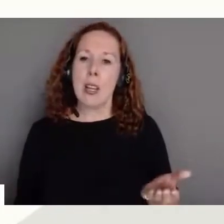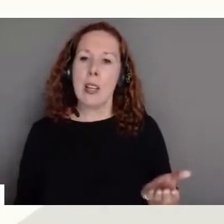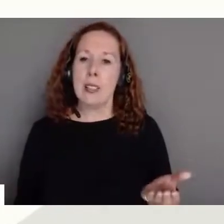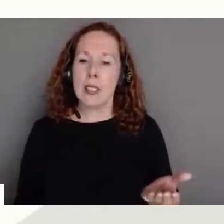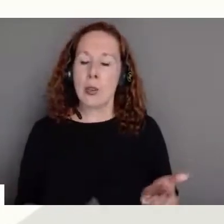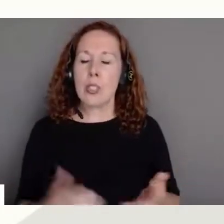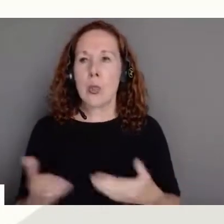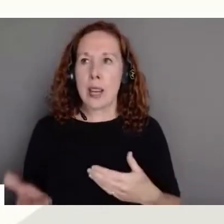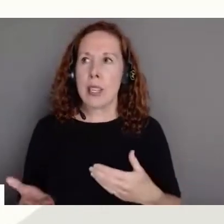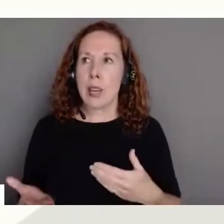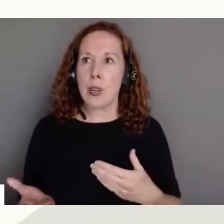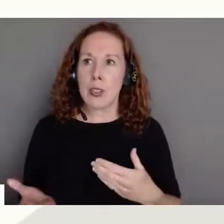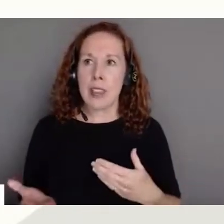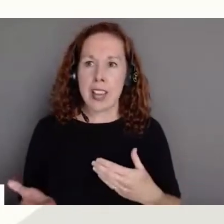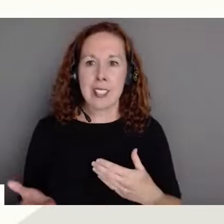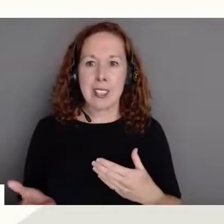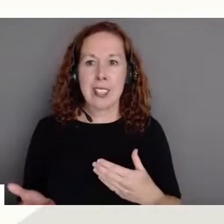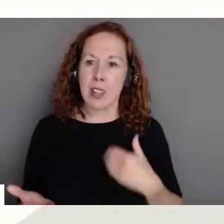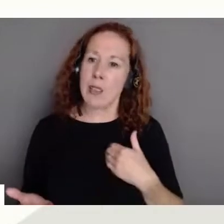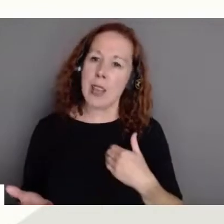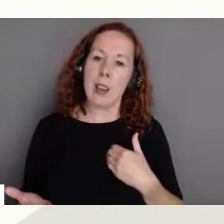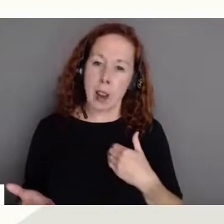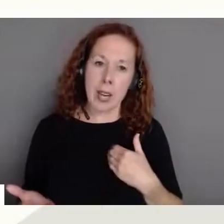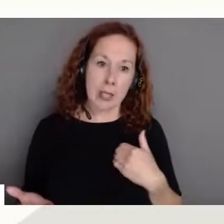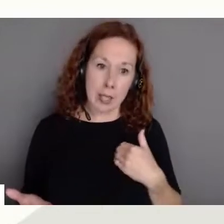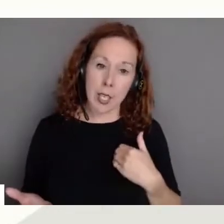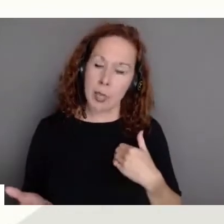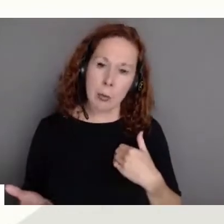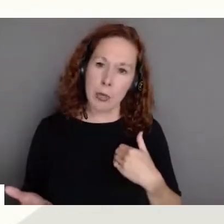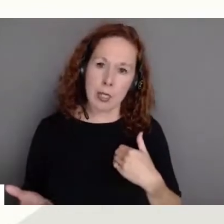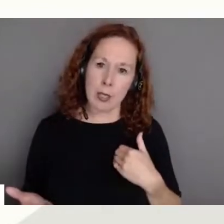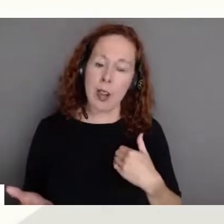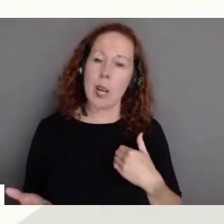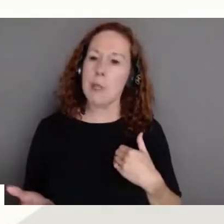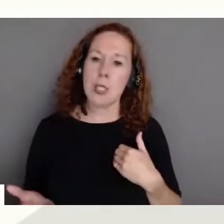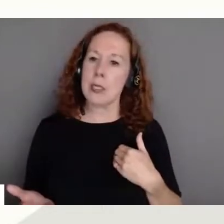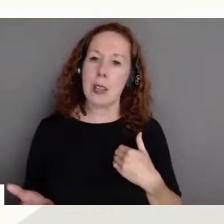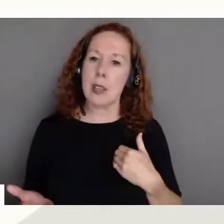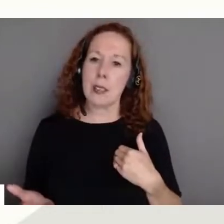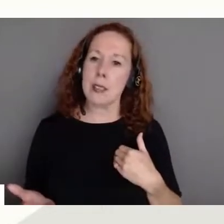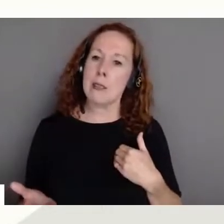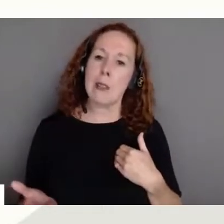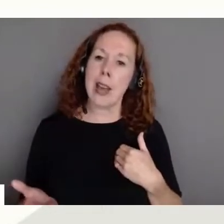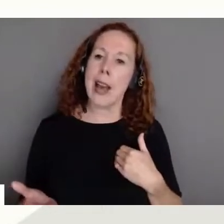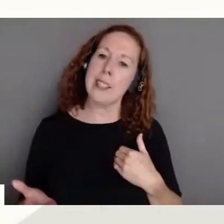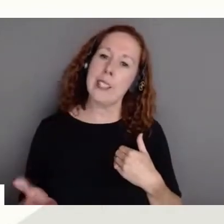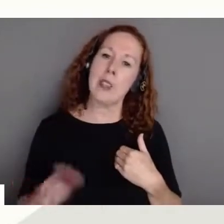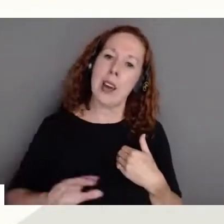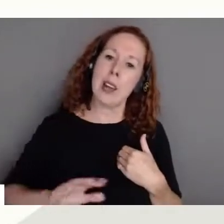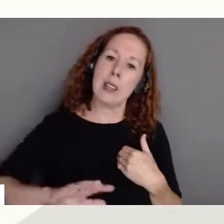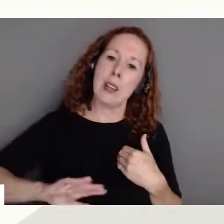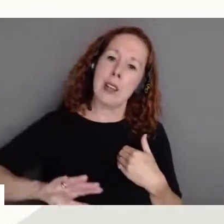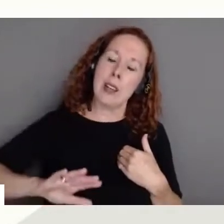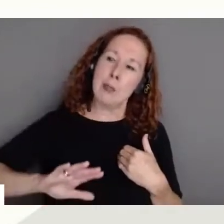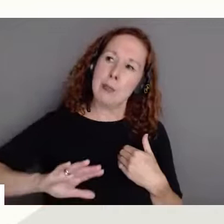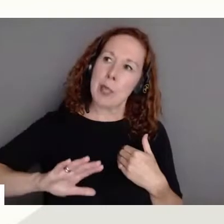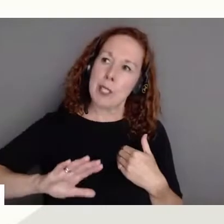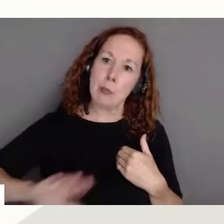So so that's another, that's because then I, as a hearing person, I'm just adding to